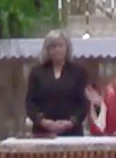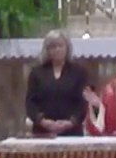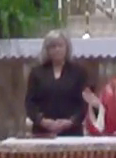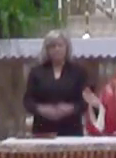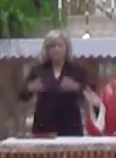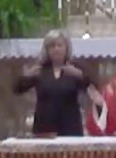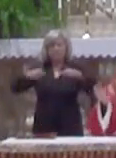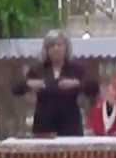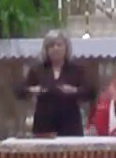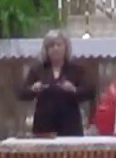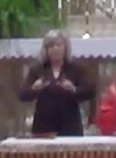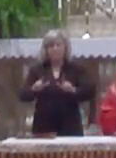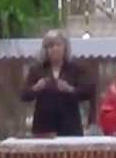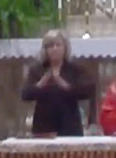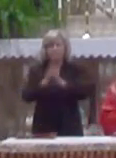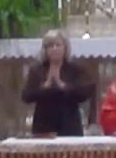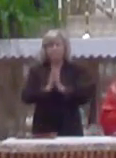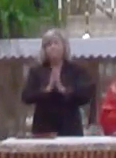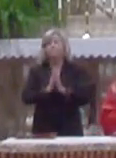Let us pray.